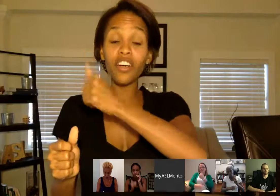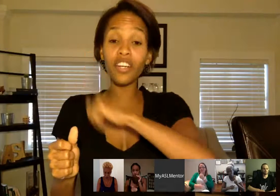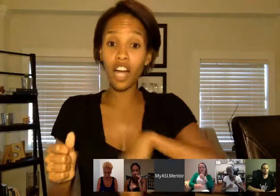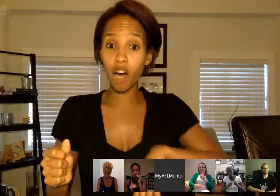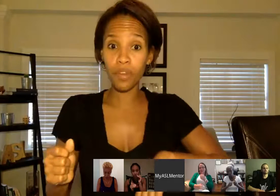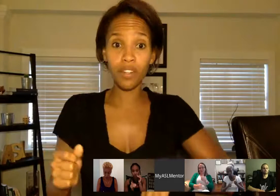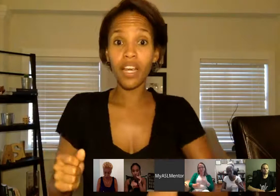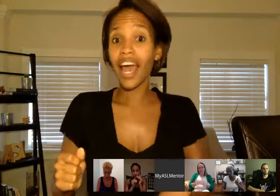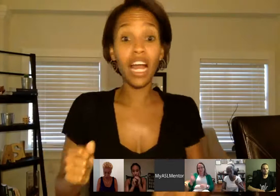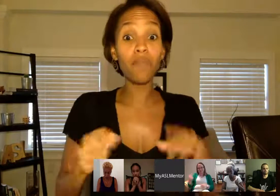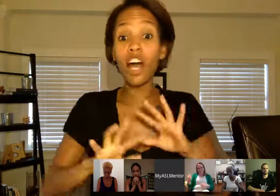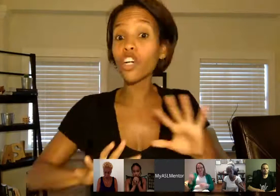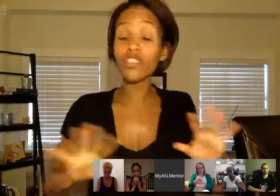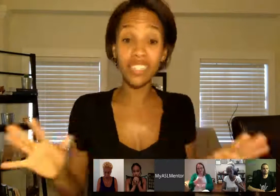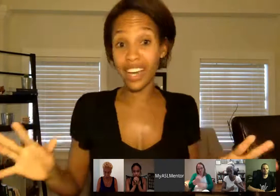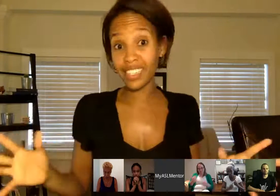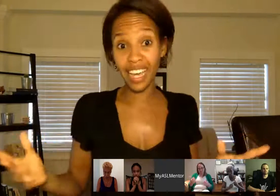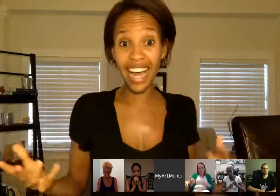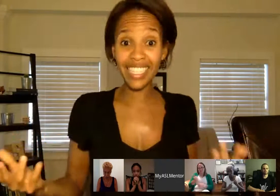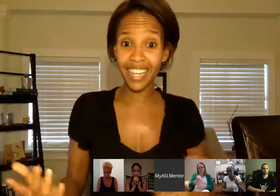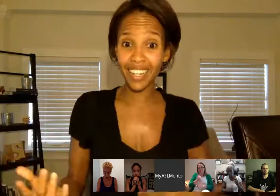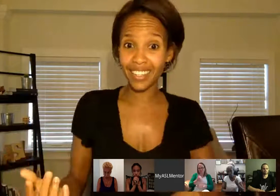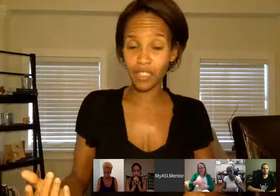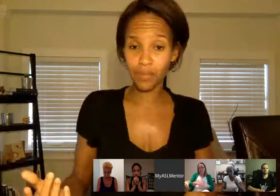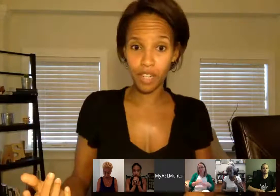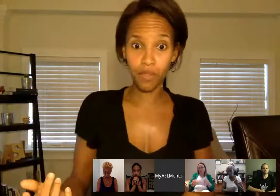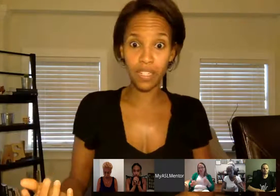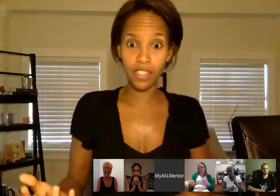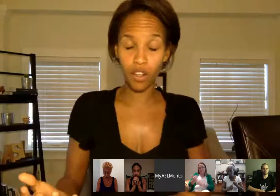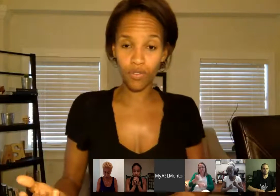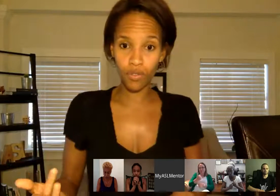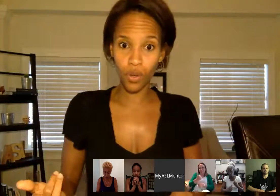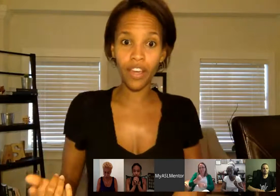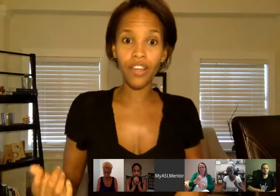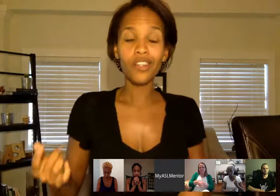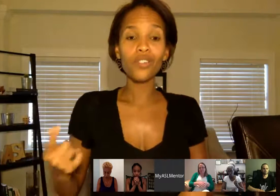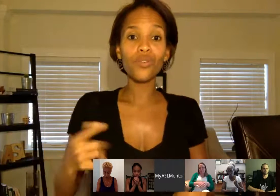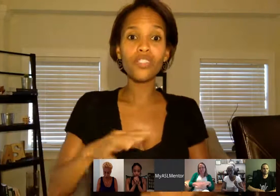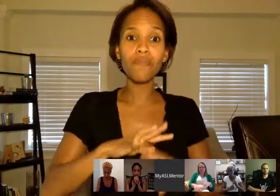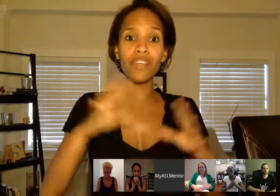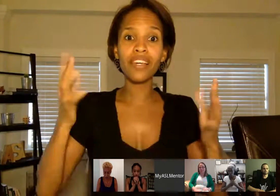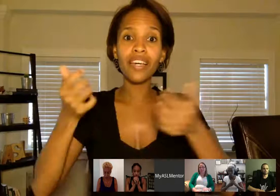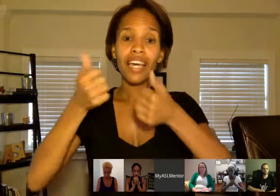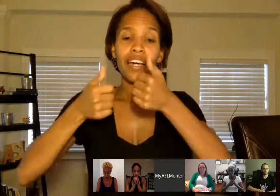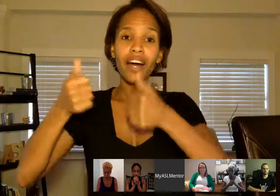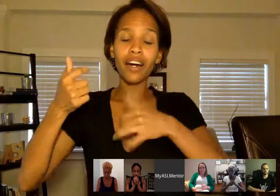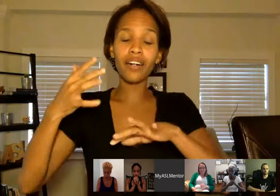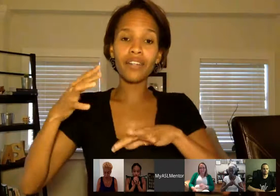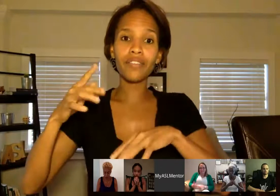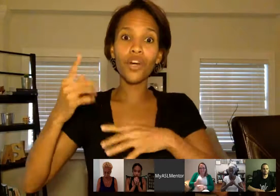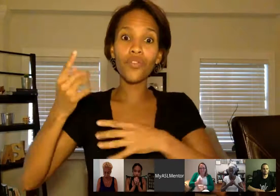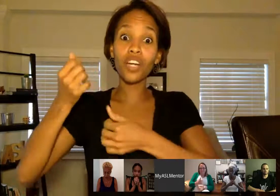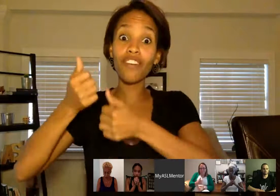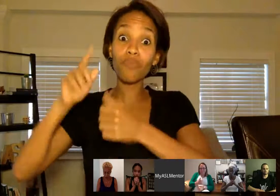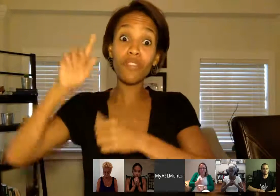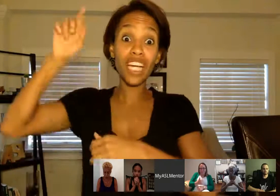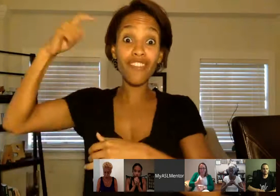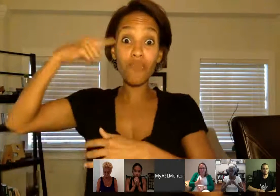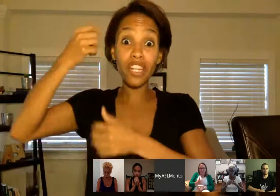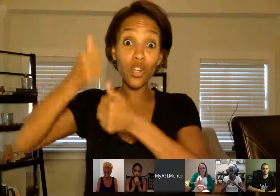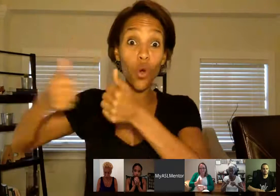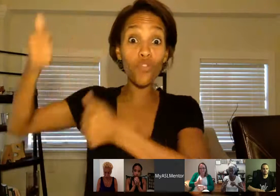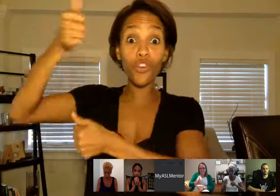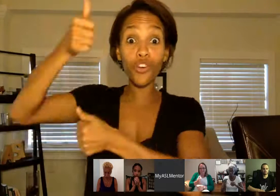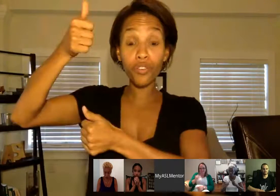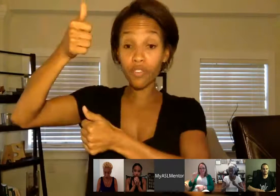It's very common, and I'm not criticizing it. I sign it like that sometimes myself. Okay, so something, you know, the